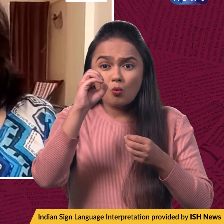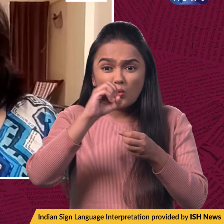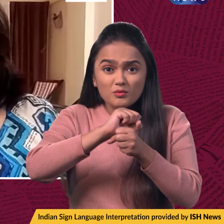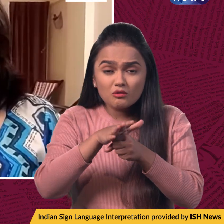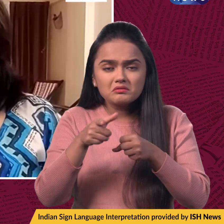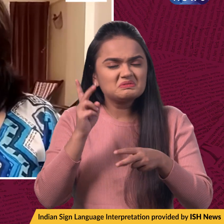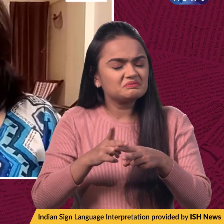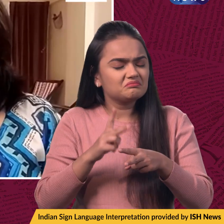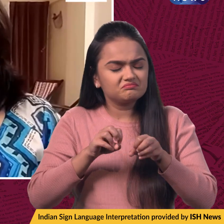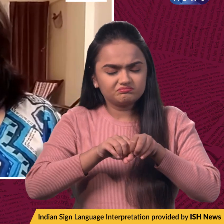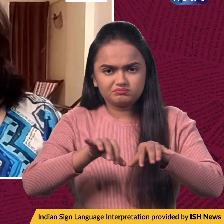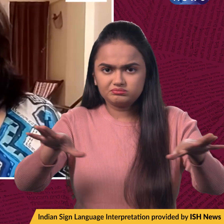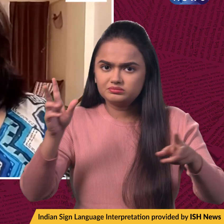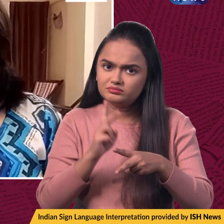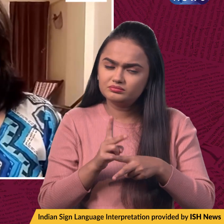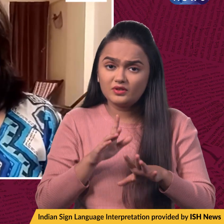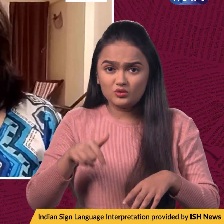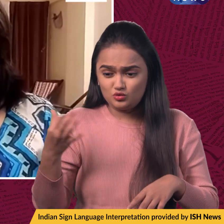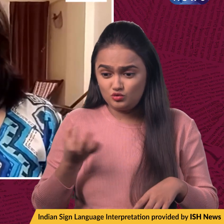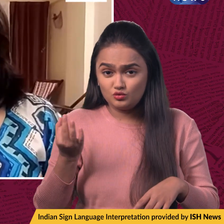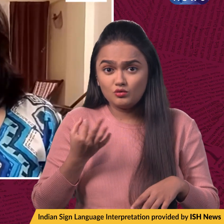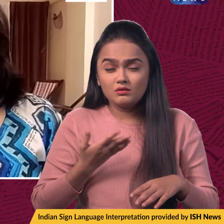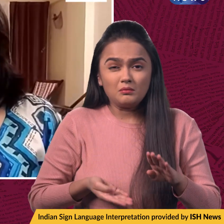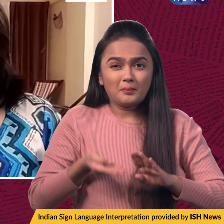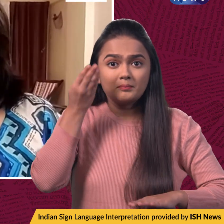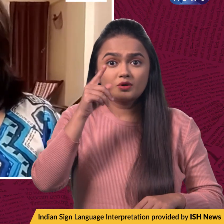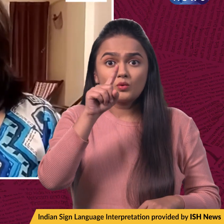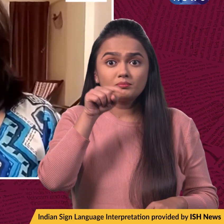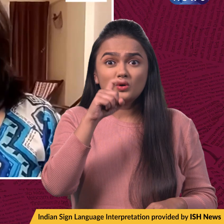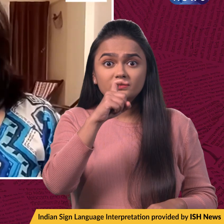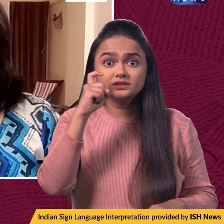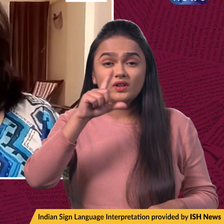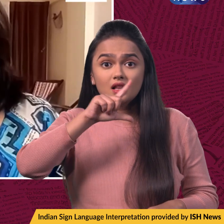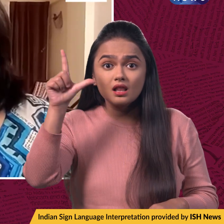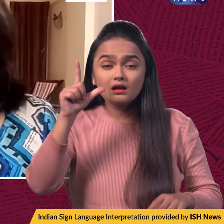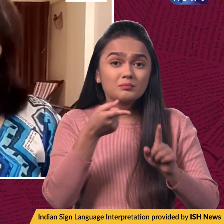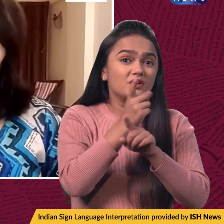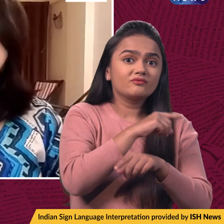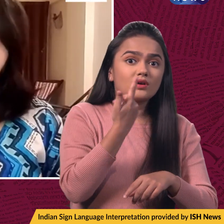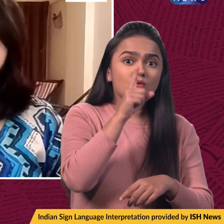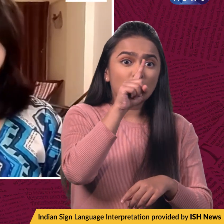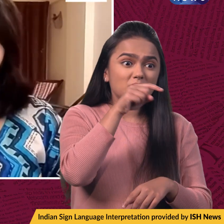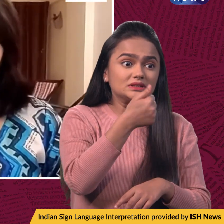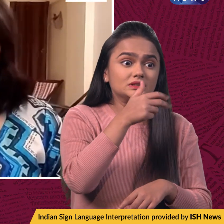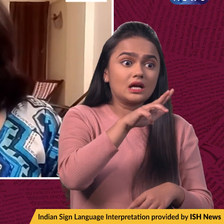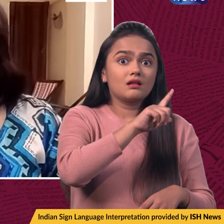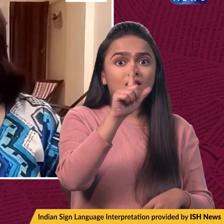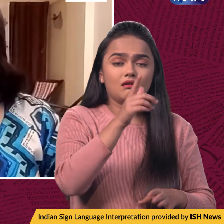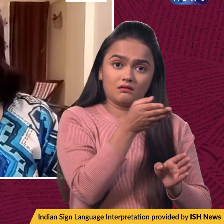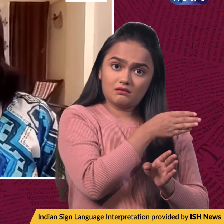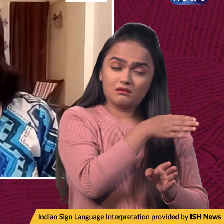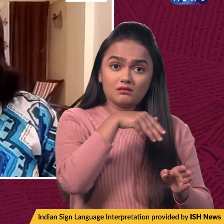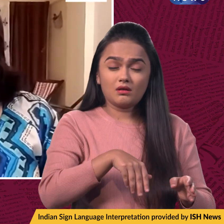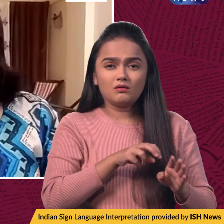coronavirus variant continued to spread. Now, new daily cases have jumped 1.77 lakh from 1.68 lakh a